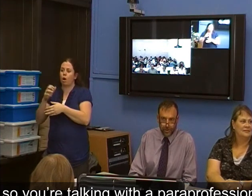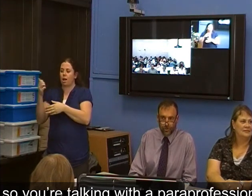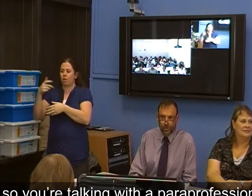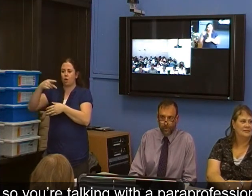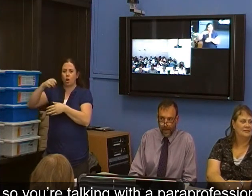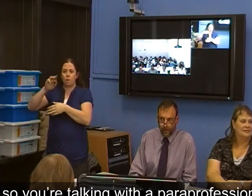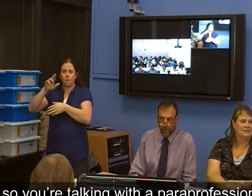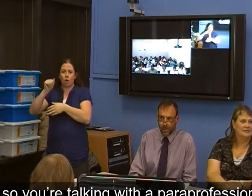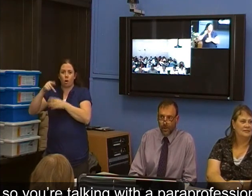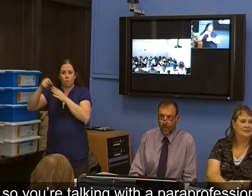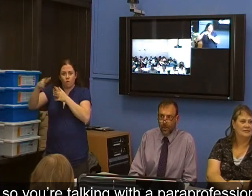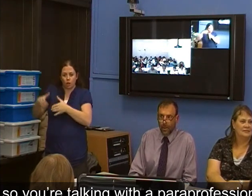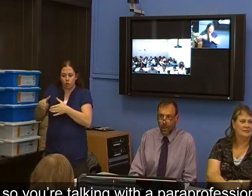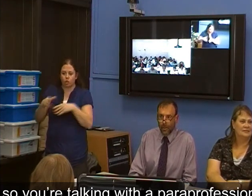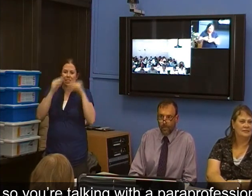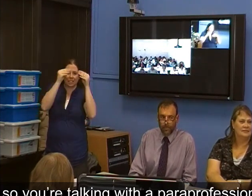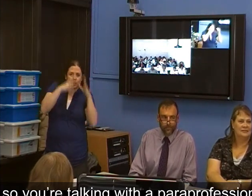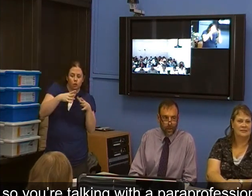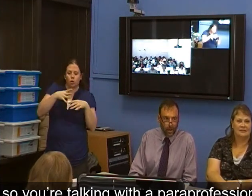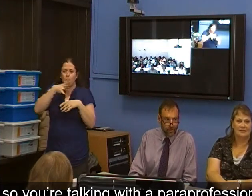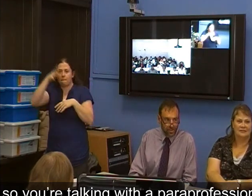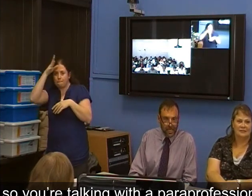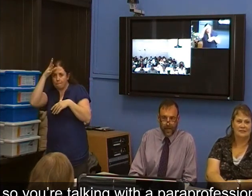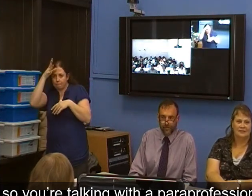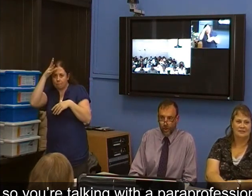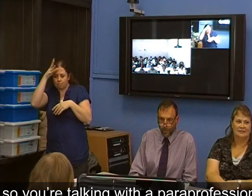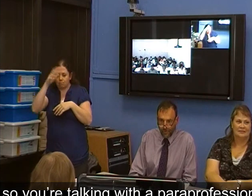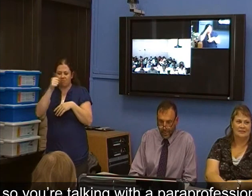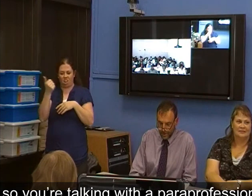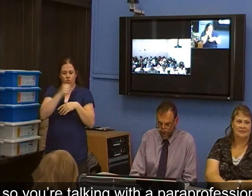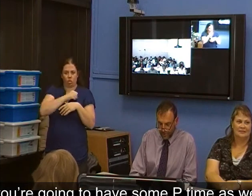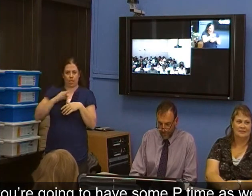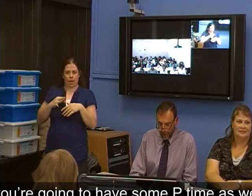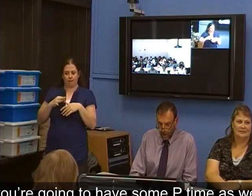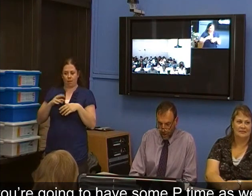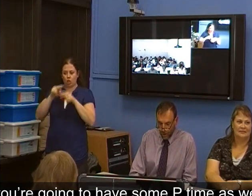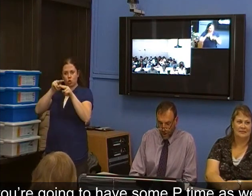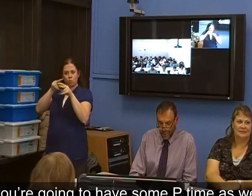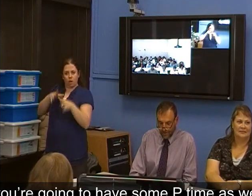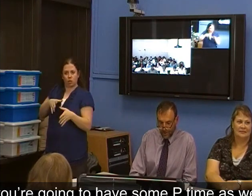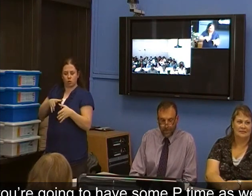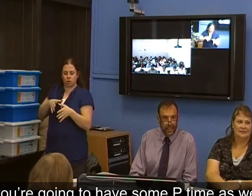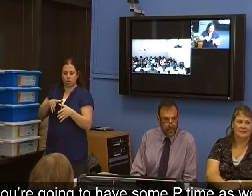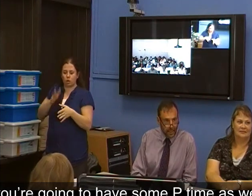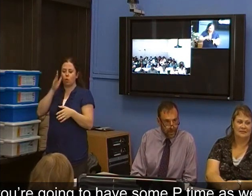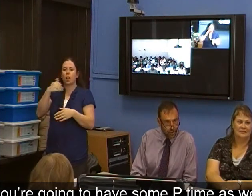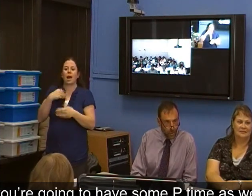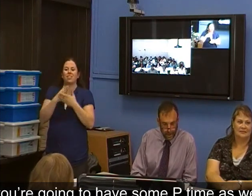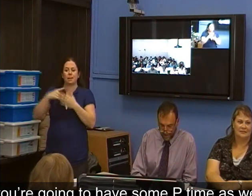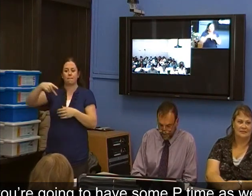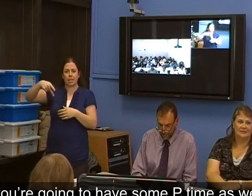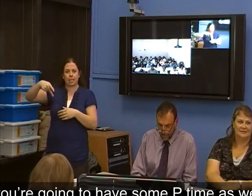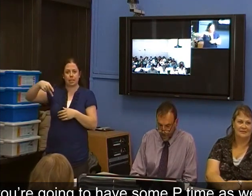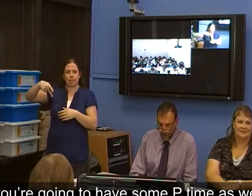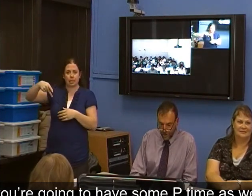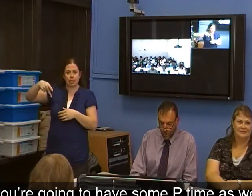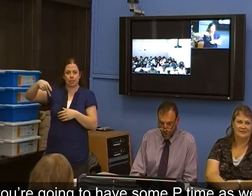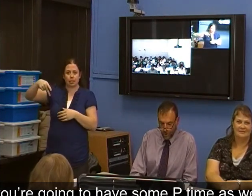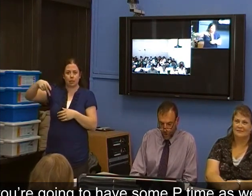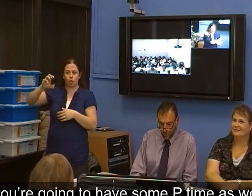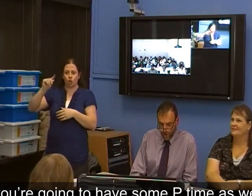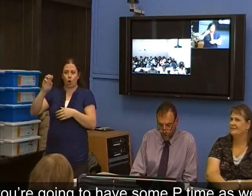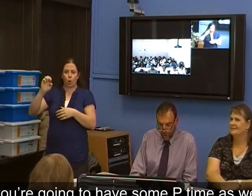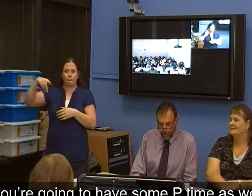teachers, parents, other staff, supervisors, you're going to have some P time as well. So